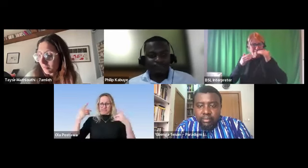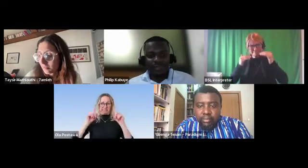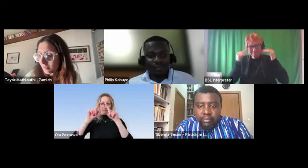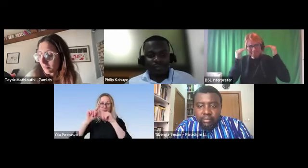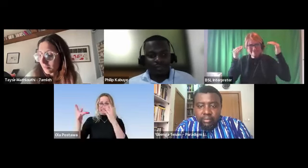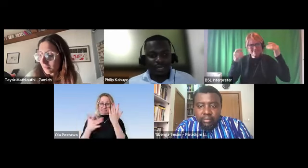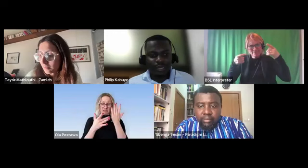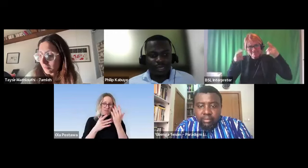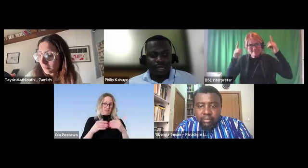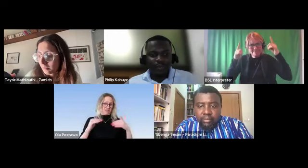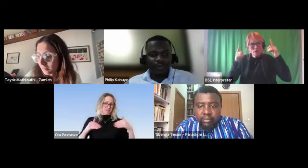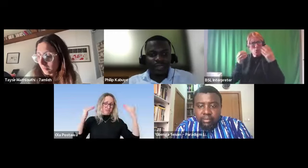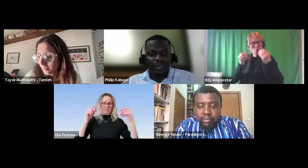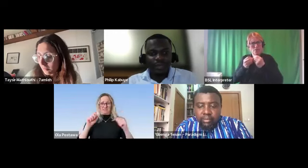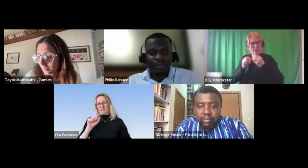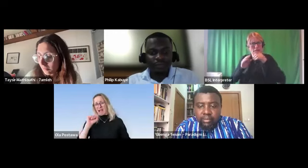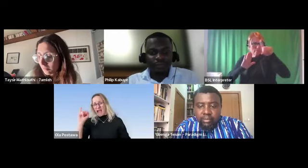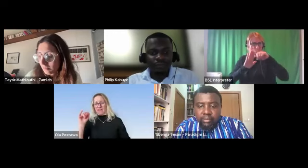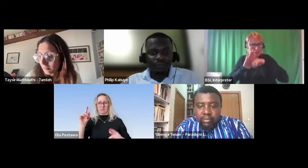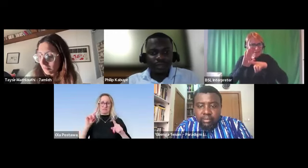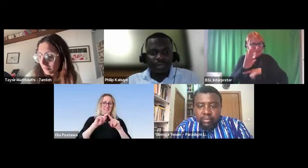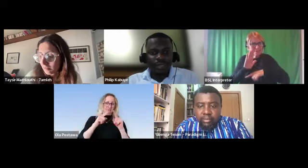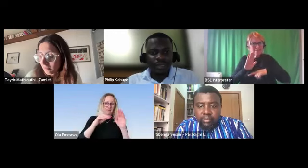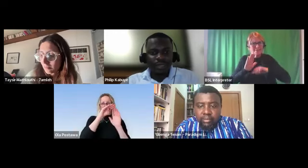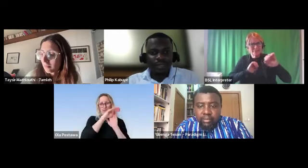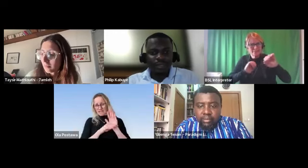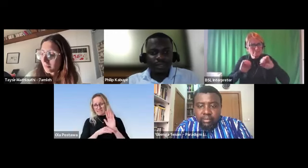and how they